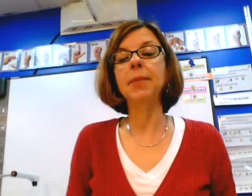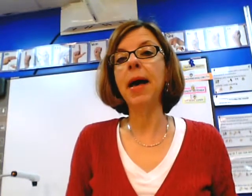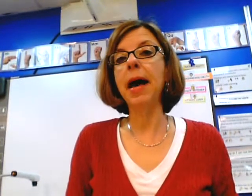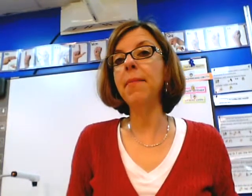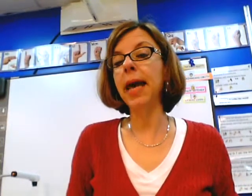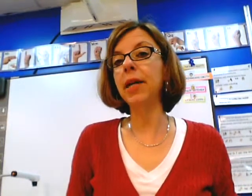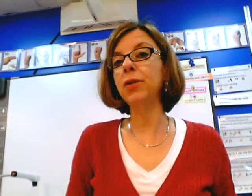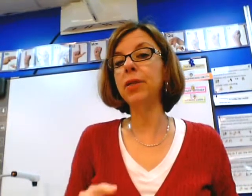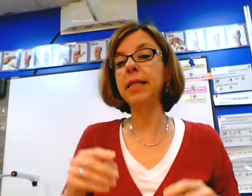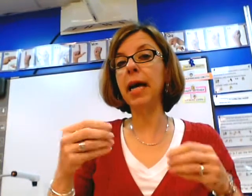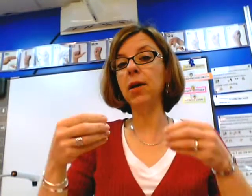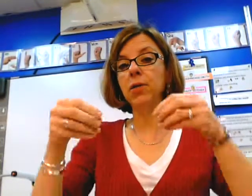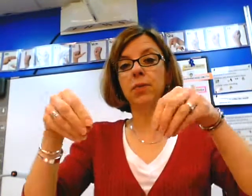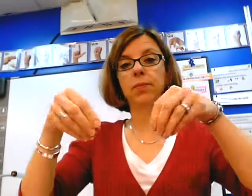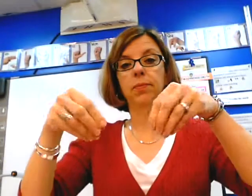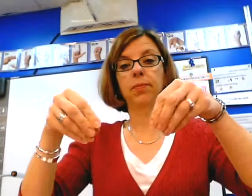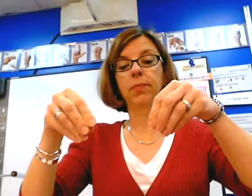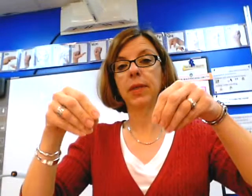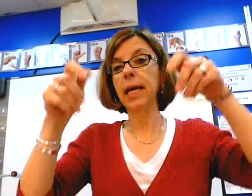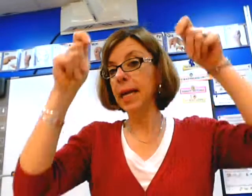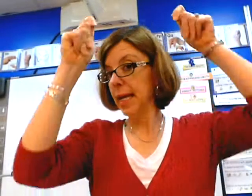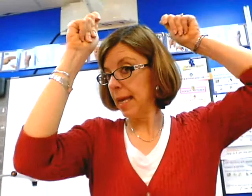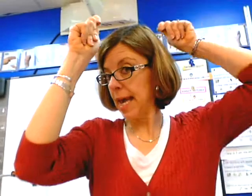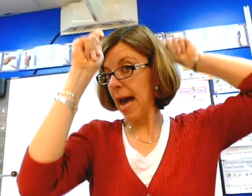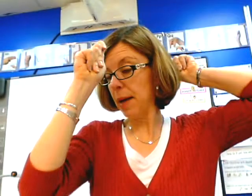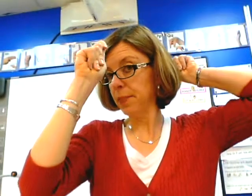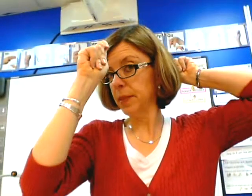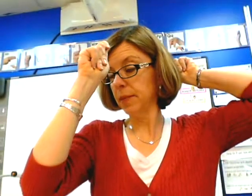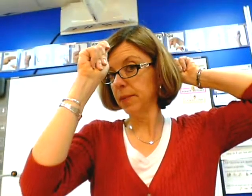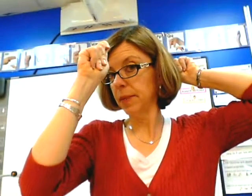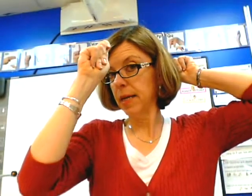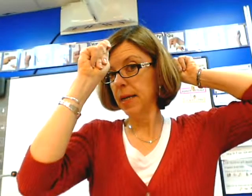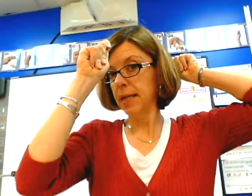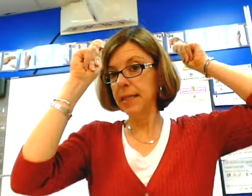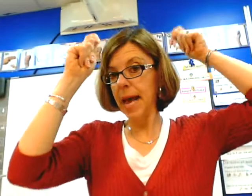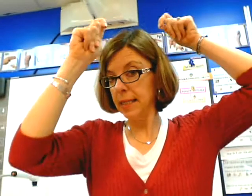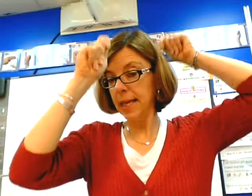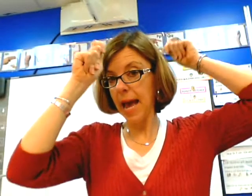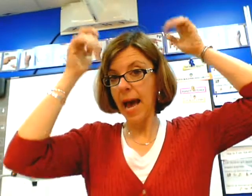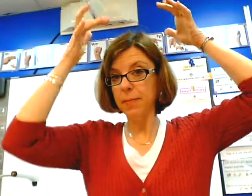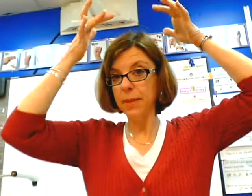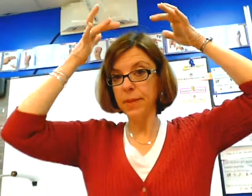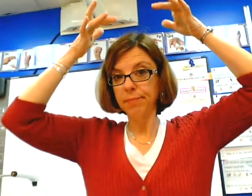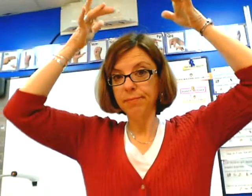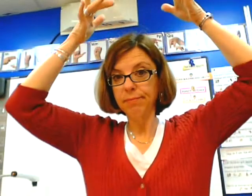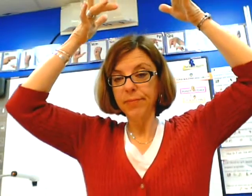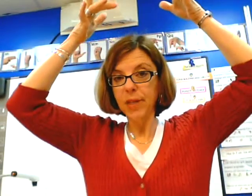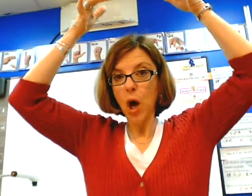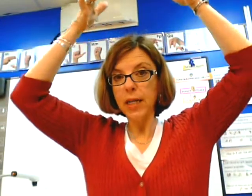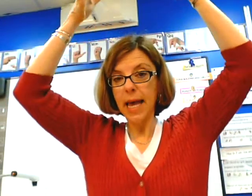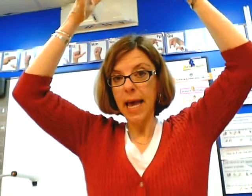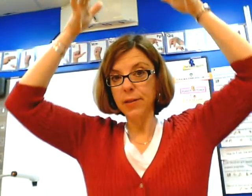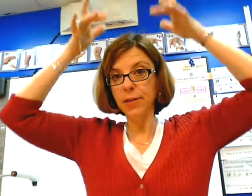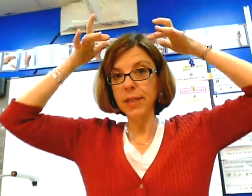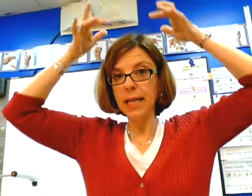children. It's about a man who sells caps. He stacks the caps on his